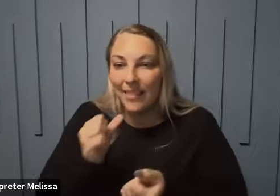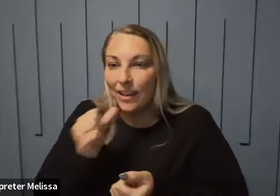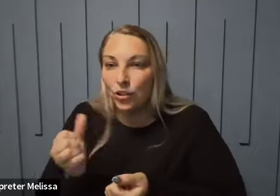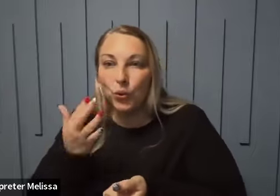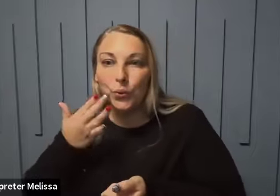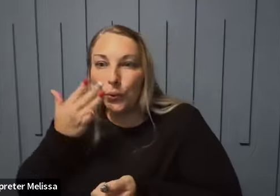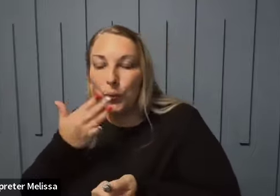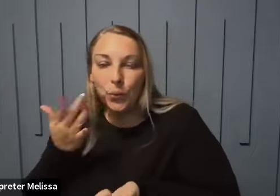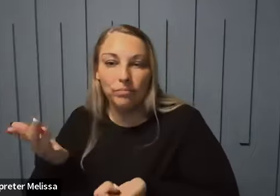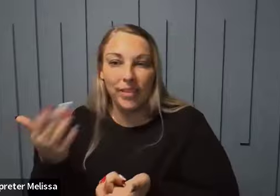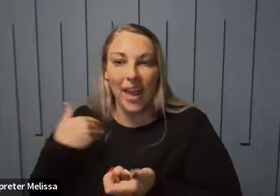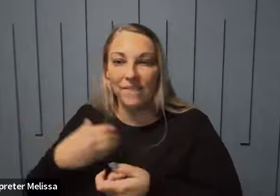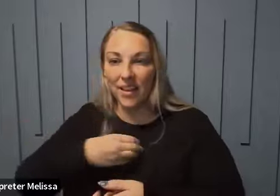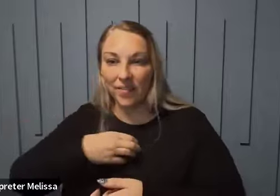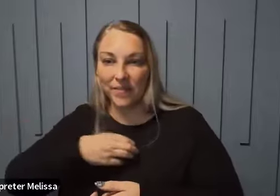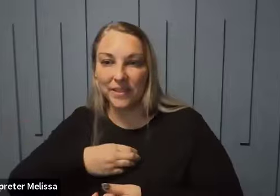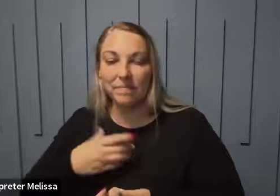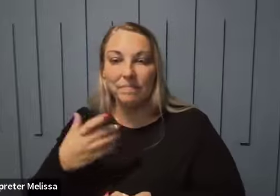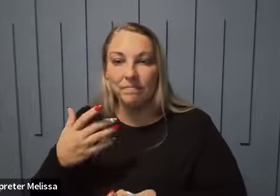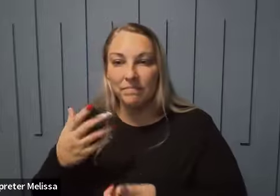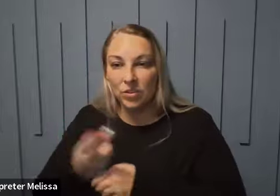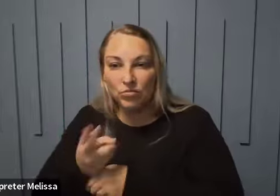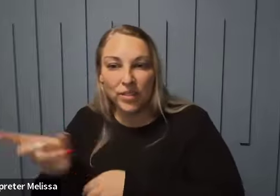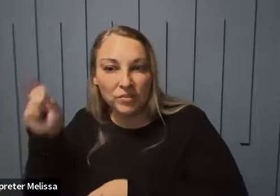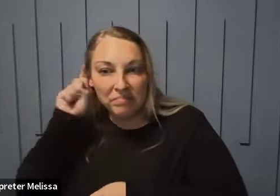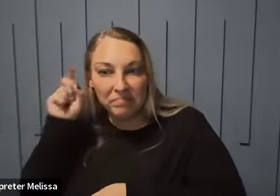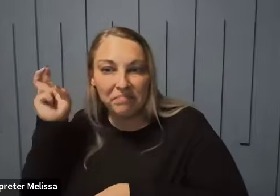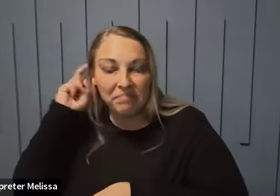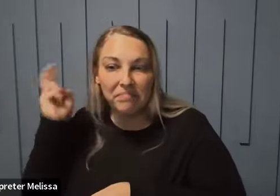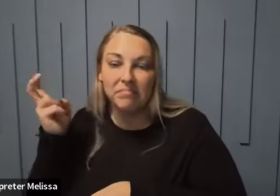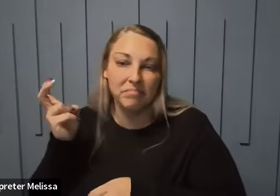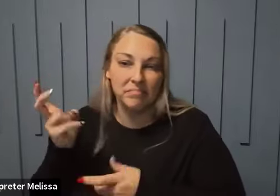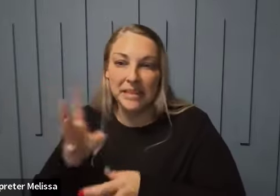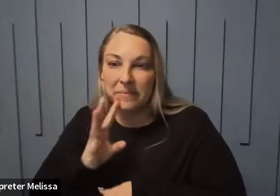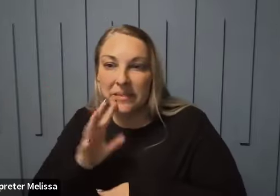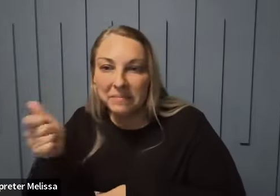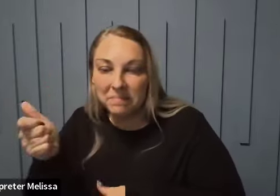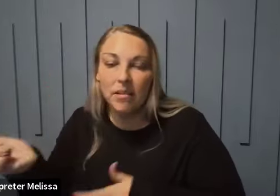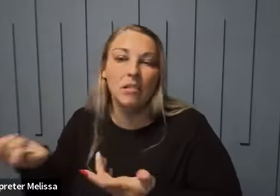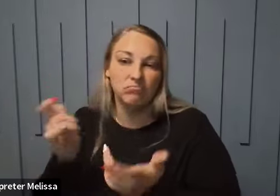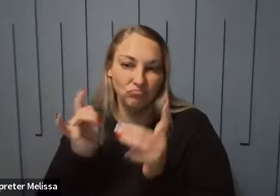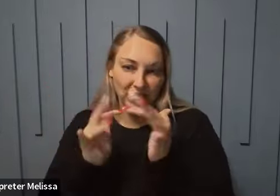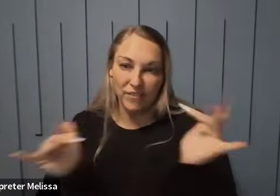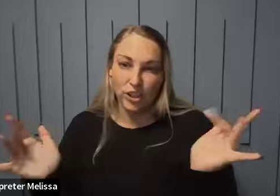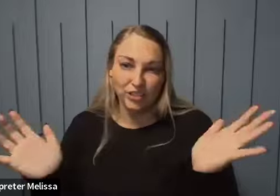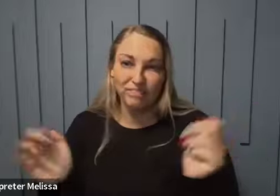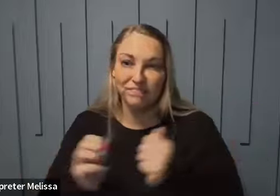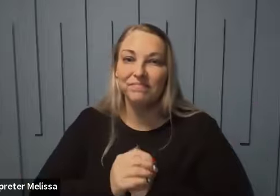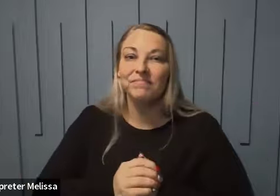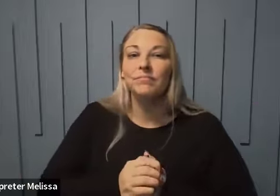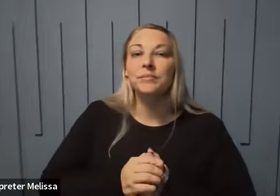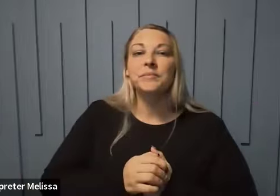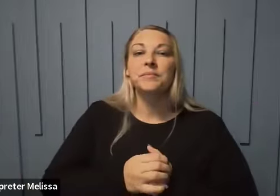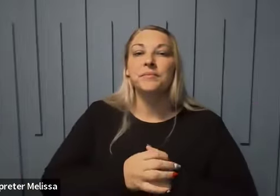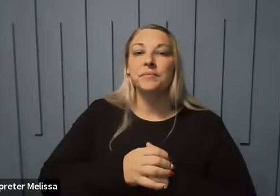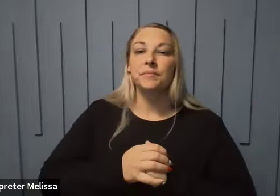use their devices, and that's an important part of our program as well. So we have a lot of diversity on our campus. But we've been very excited